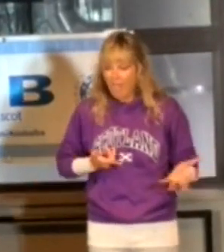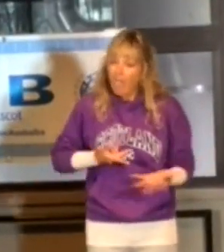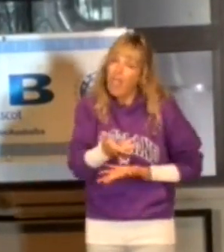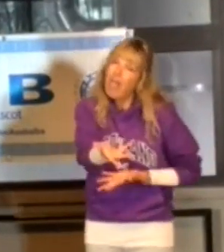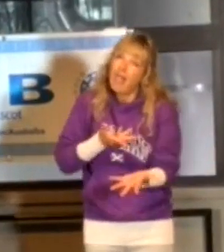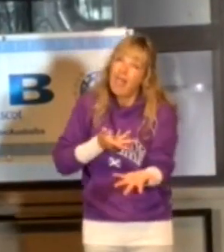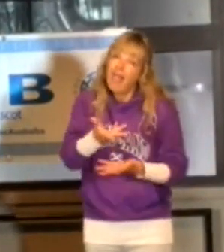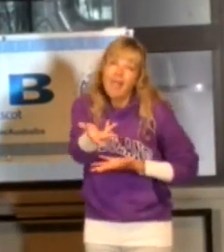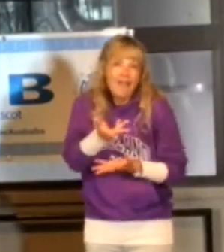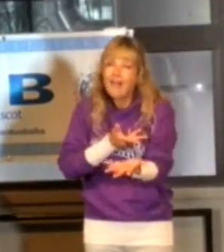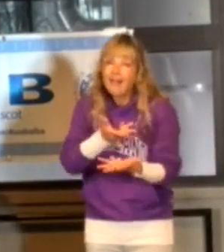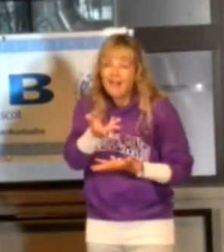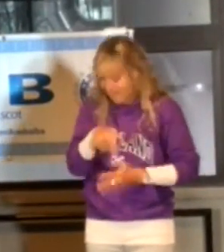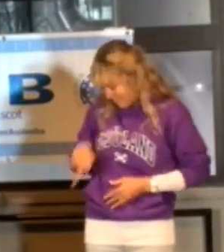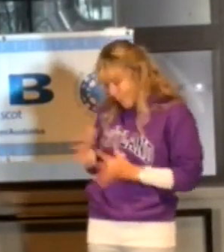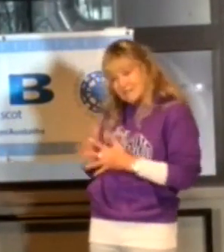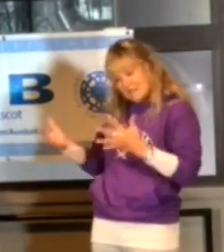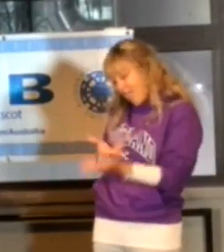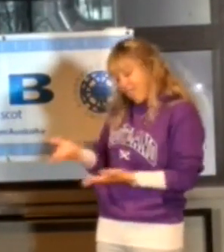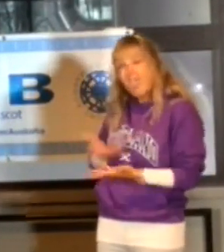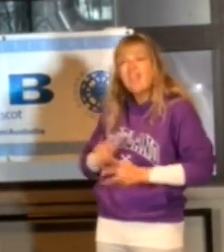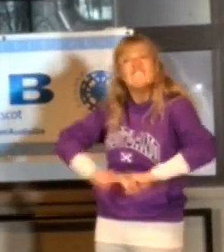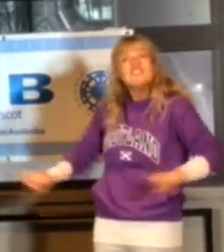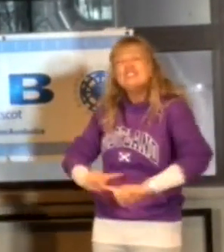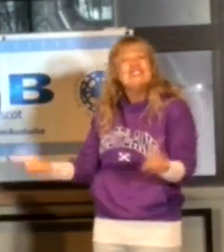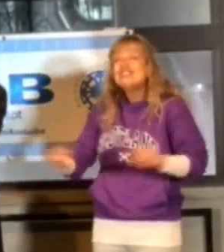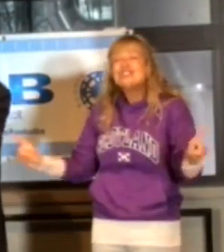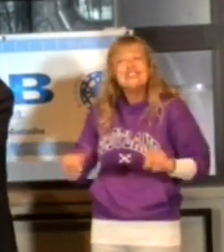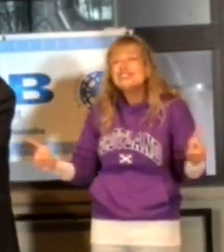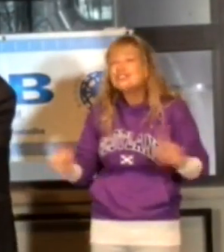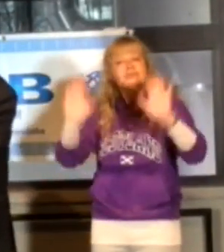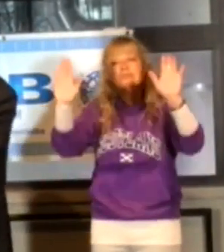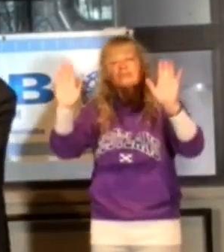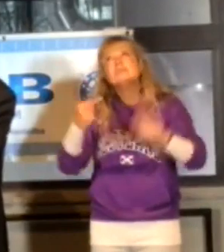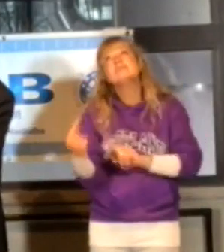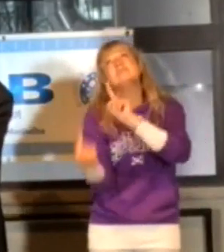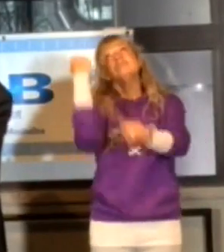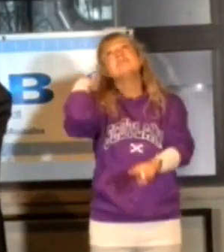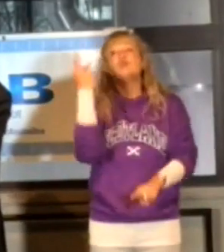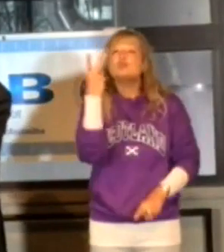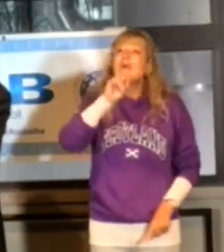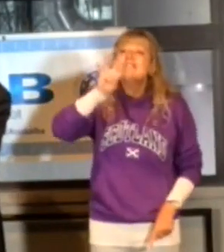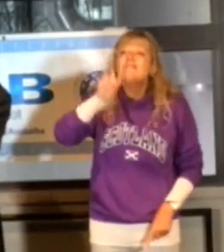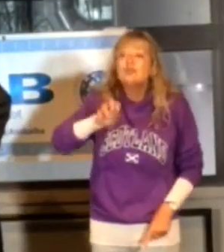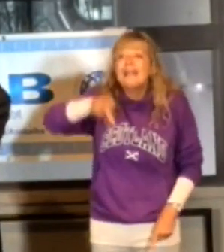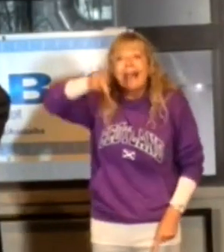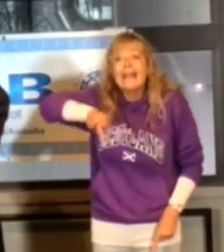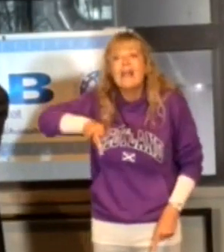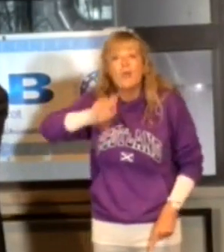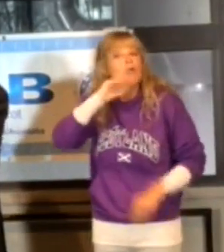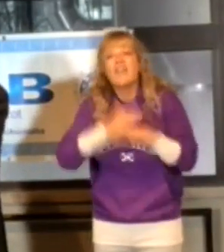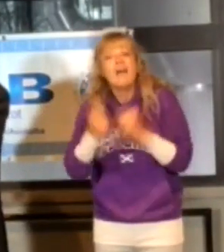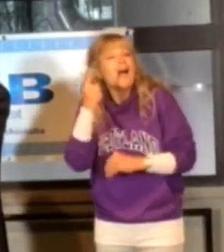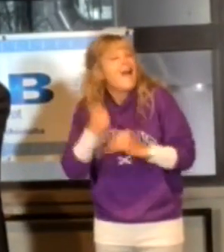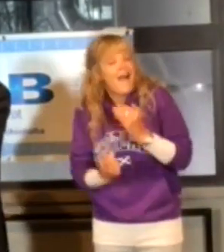discussions with Westminster. We will never see a repeat of 2014. In